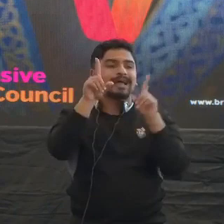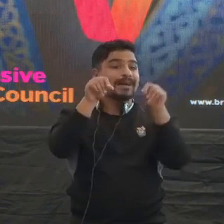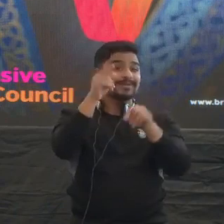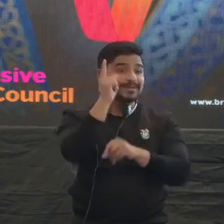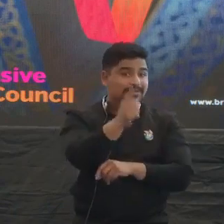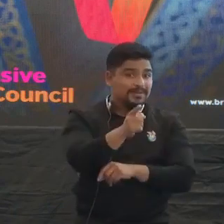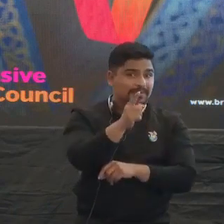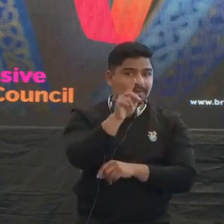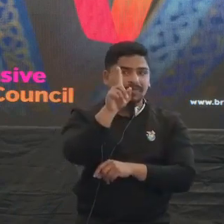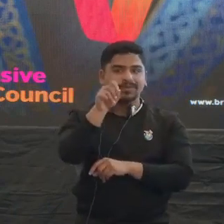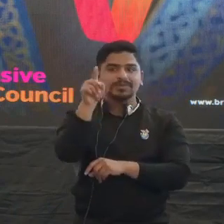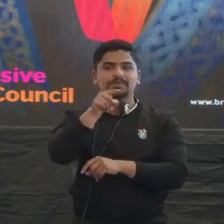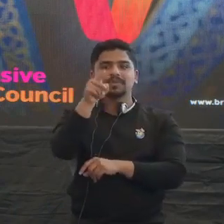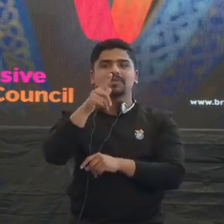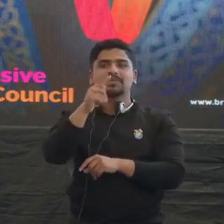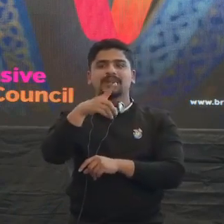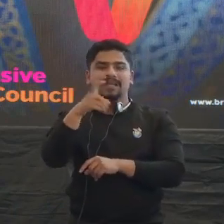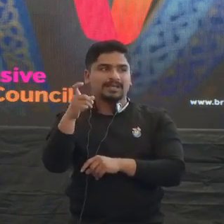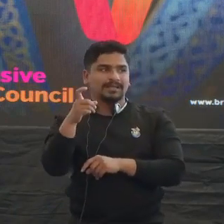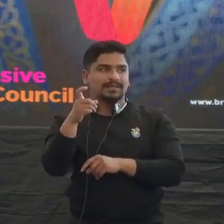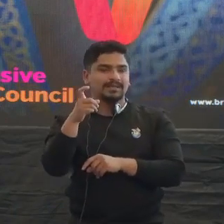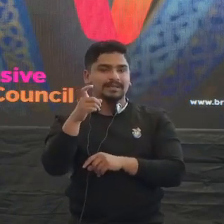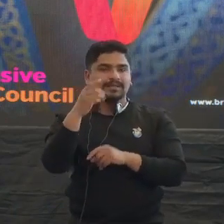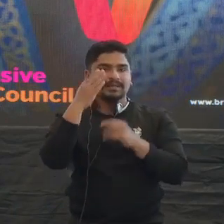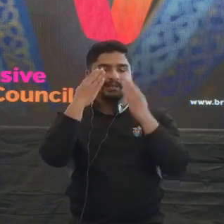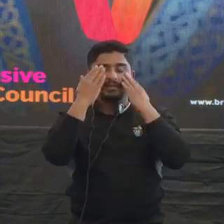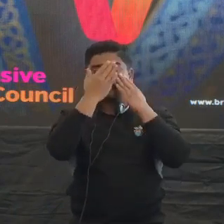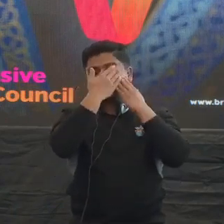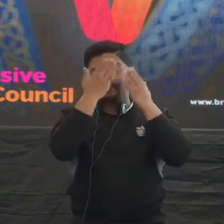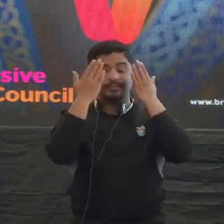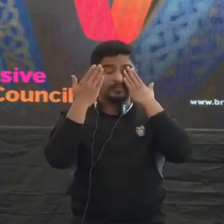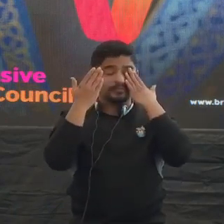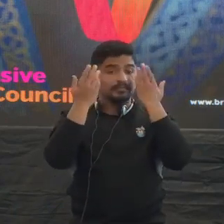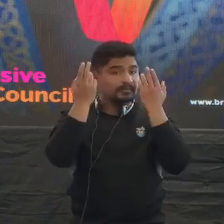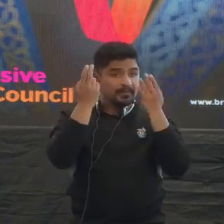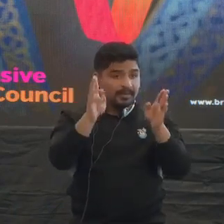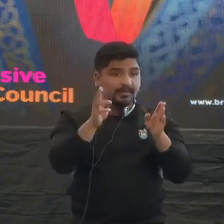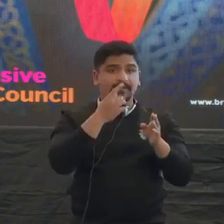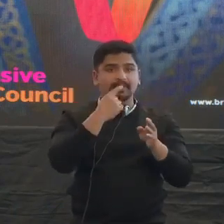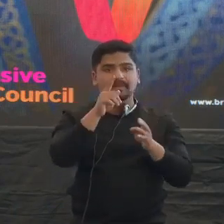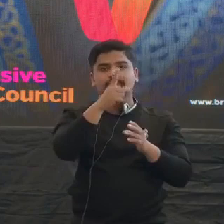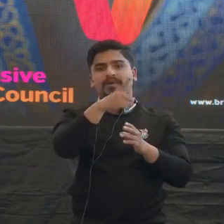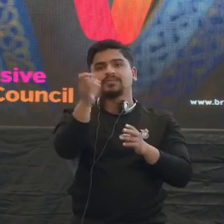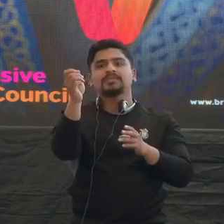for 10%, if your second eye lost, then 100%